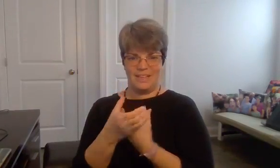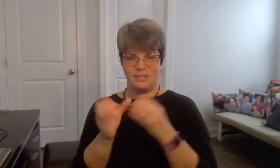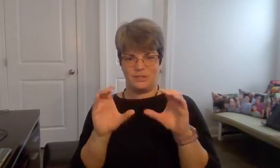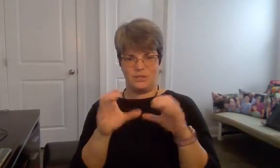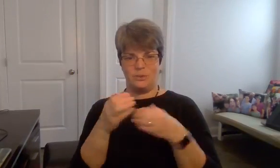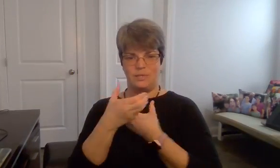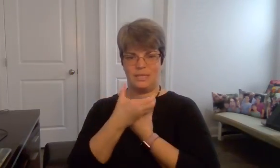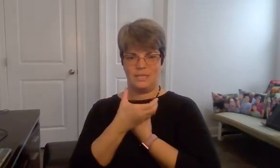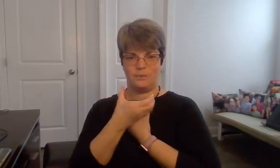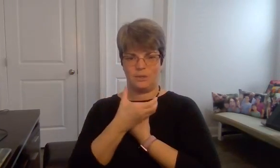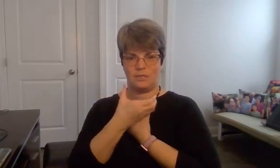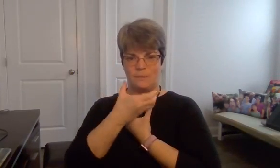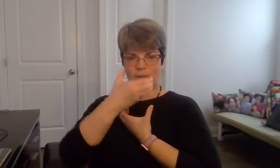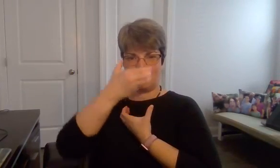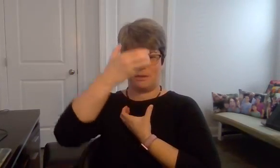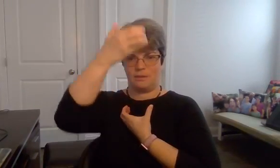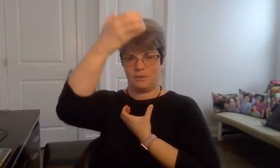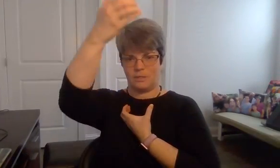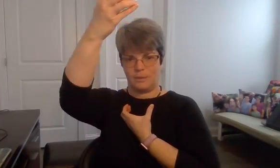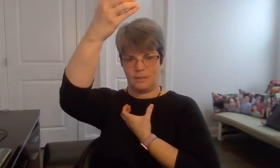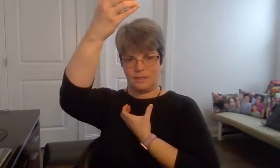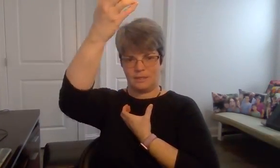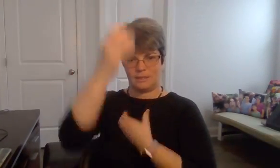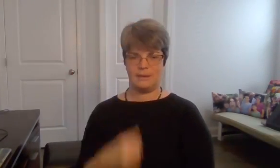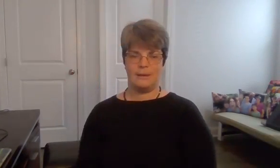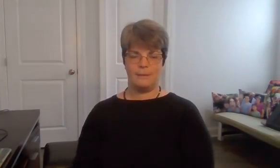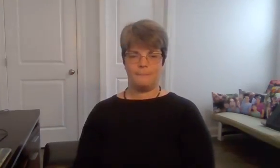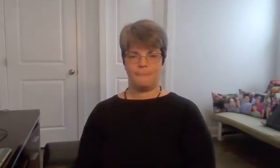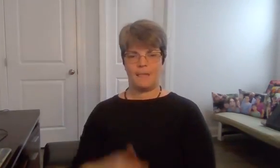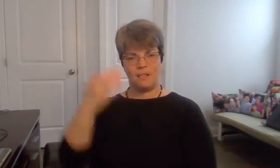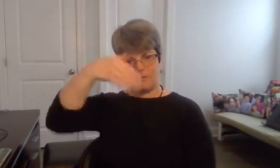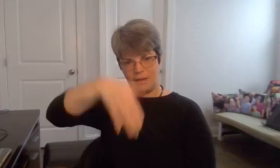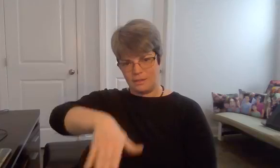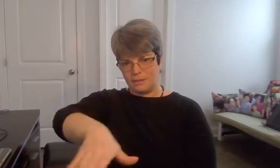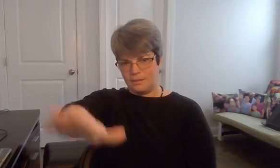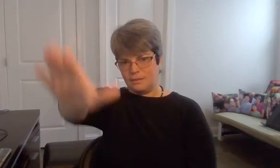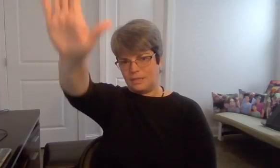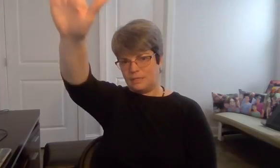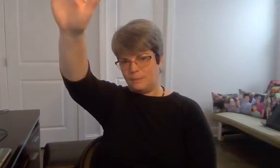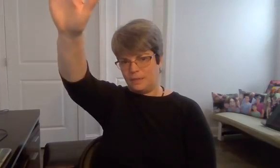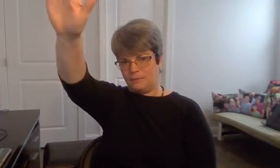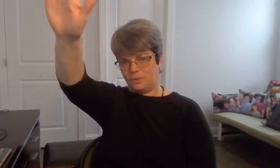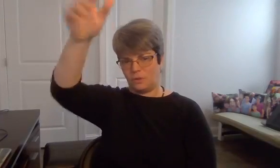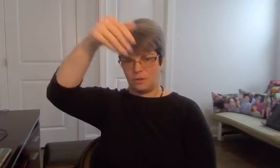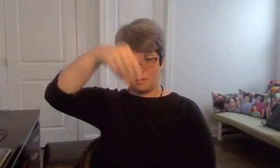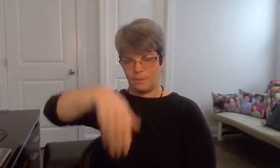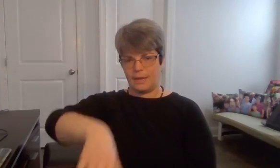So it's 2 C's, one on top of the other. Goes up like this. Elephant. It's like this big trunk coming out.